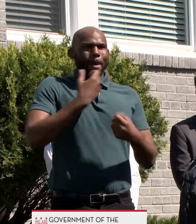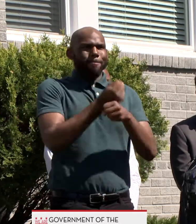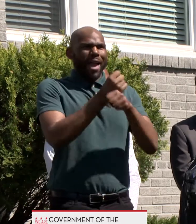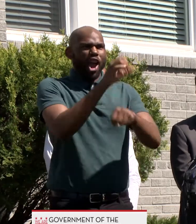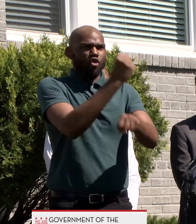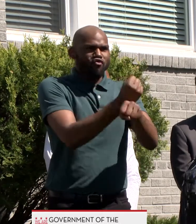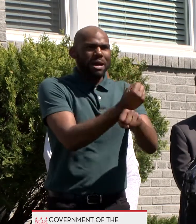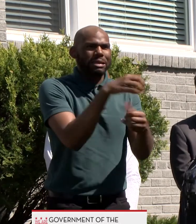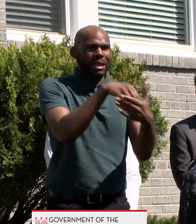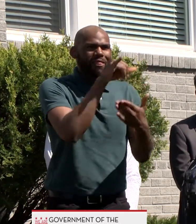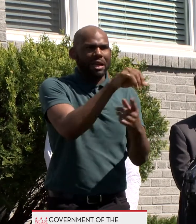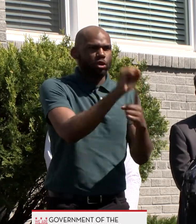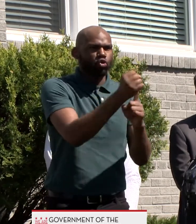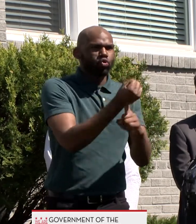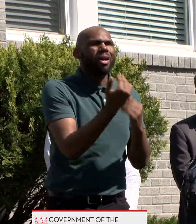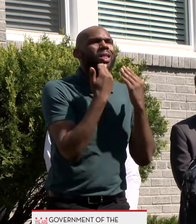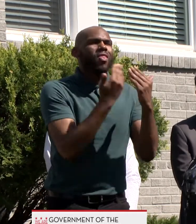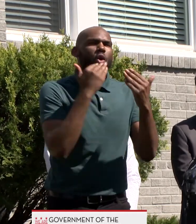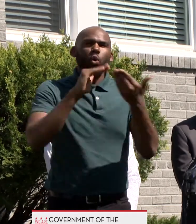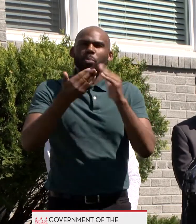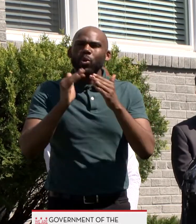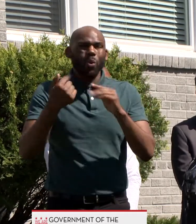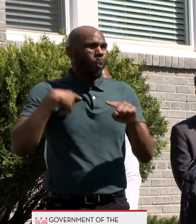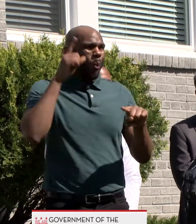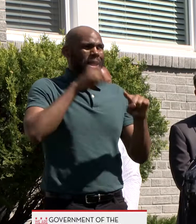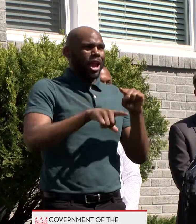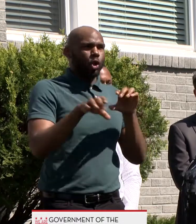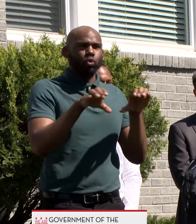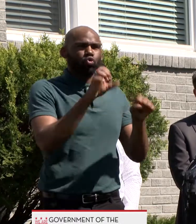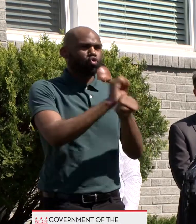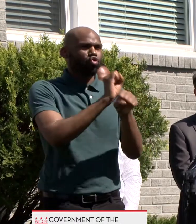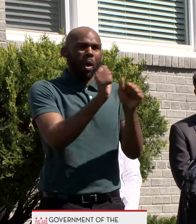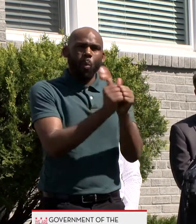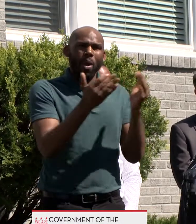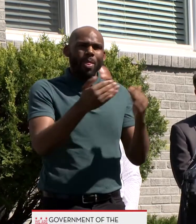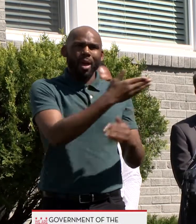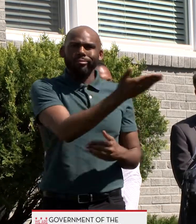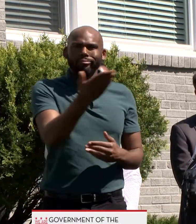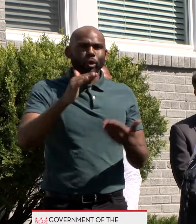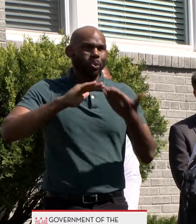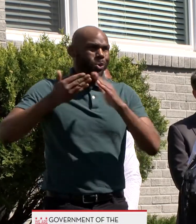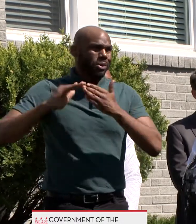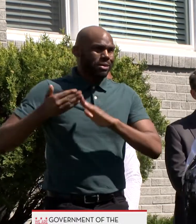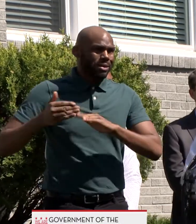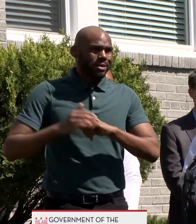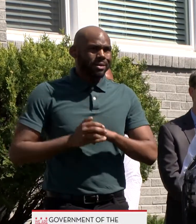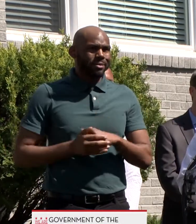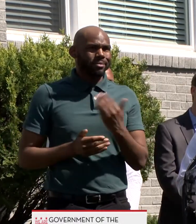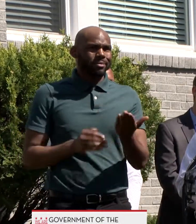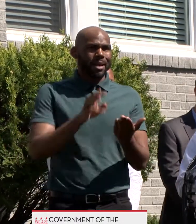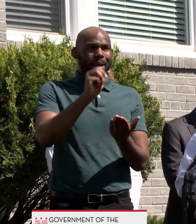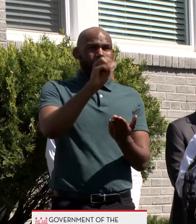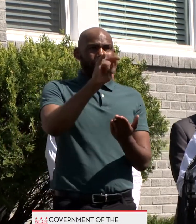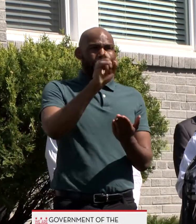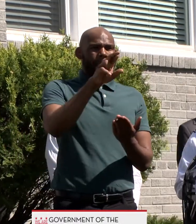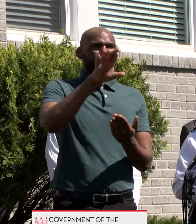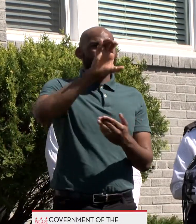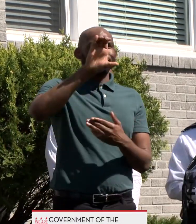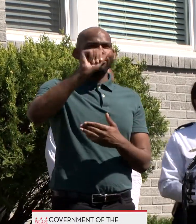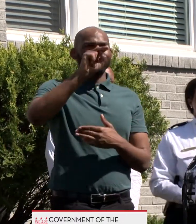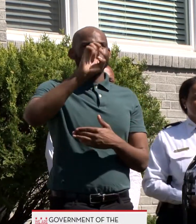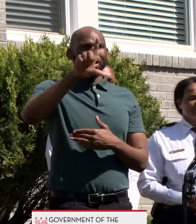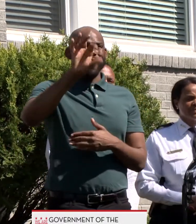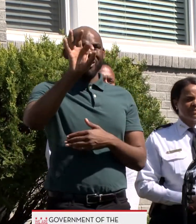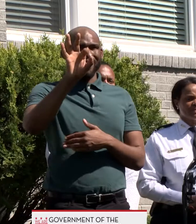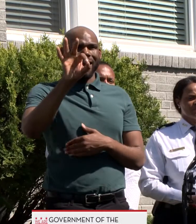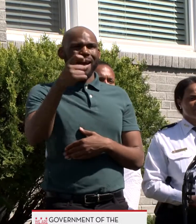want to thank the community for helping us, because we could not do this job without them. Mayor, John Henry, Channel 9. I